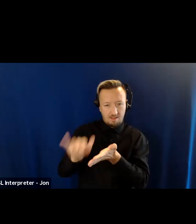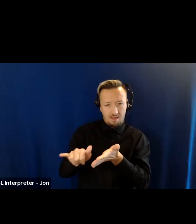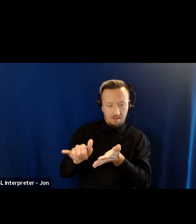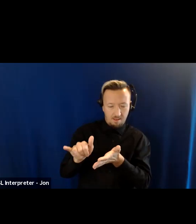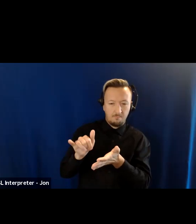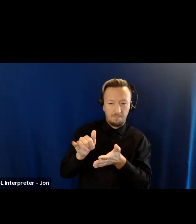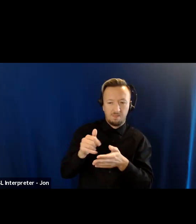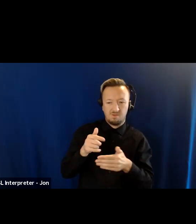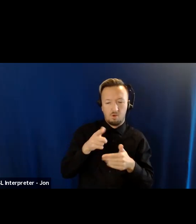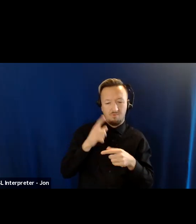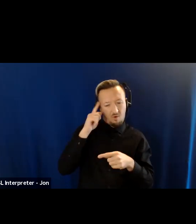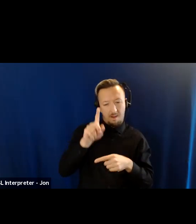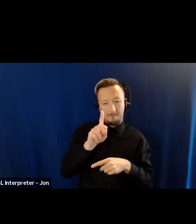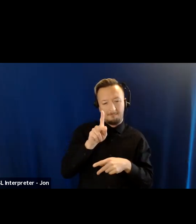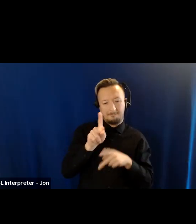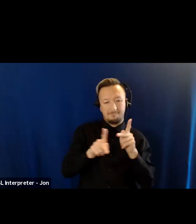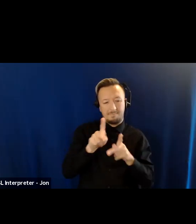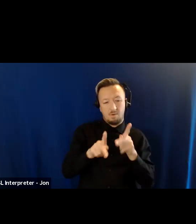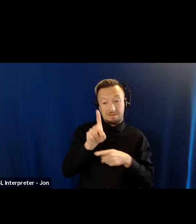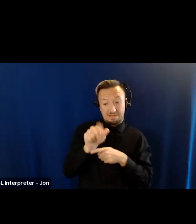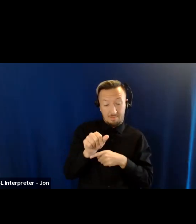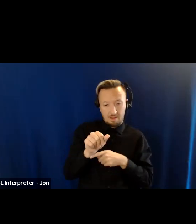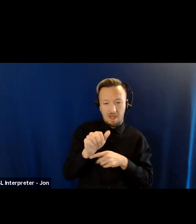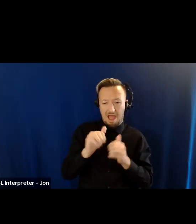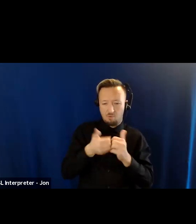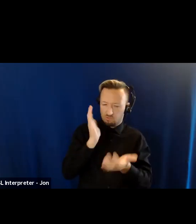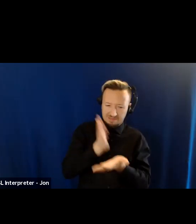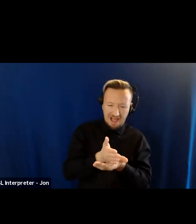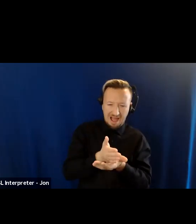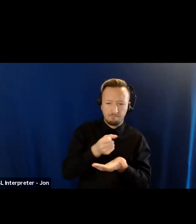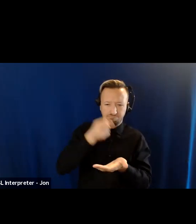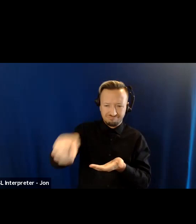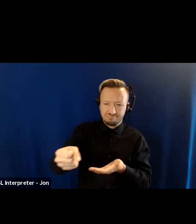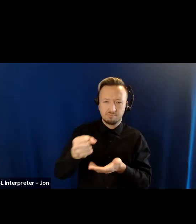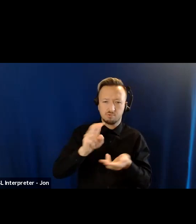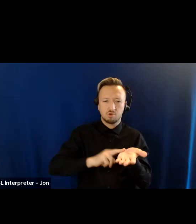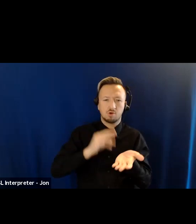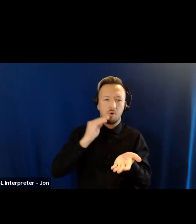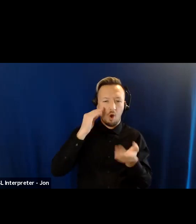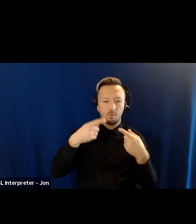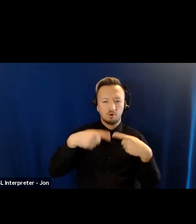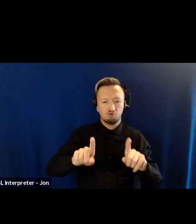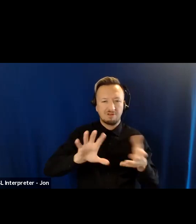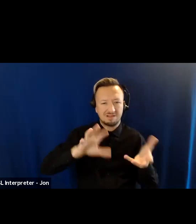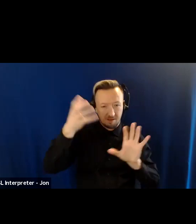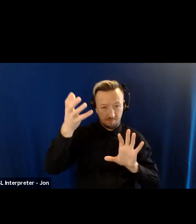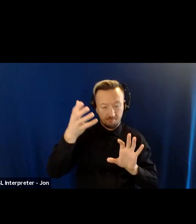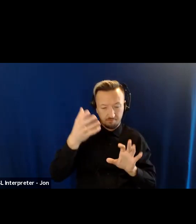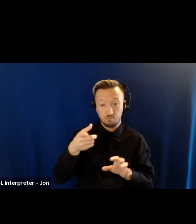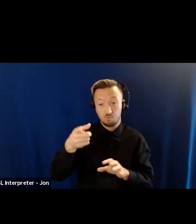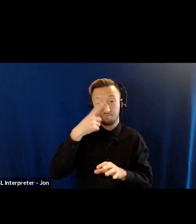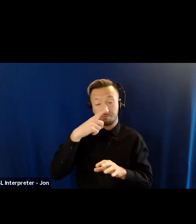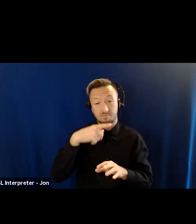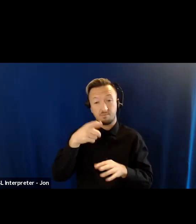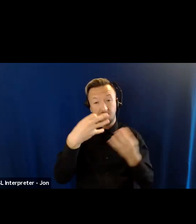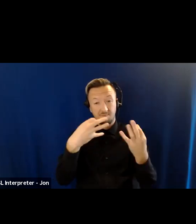with Disabilities During and After Disasters. And Melissa, if you could share some of those key findings and some of the disproportionate impact that